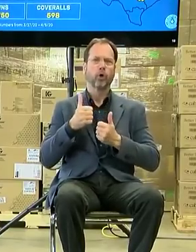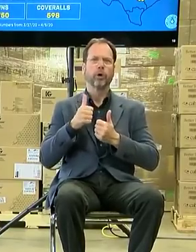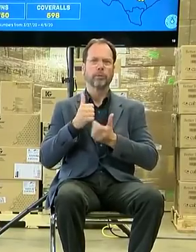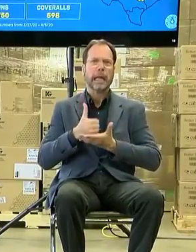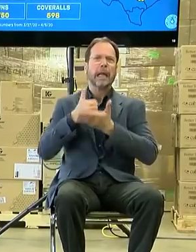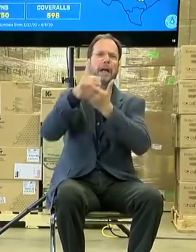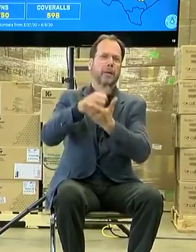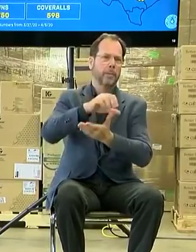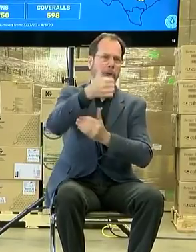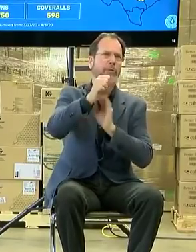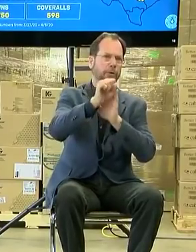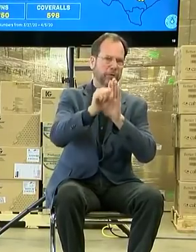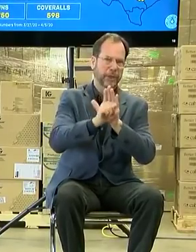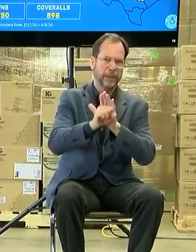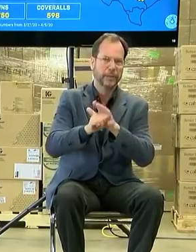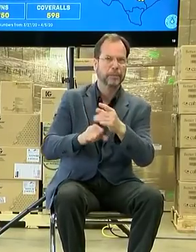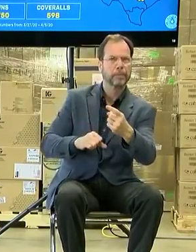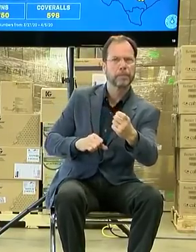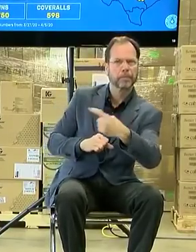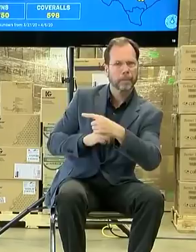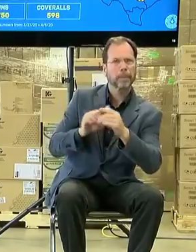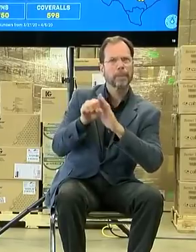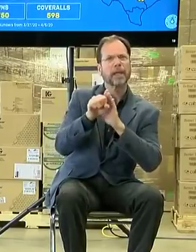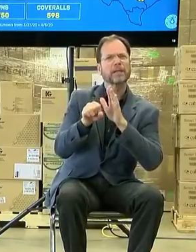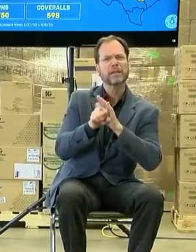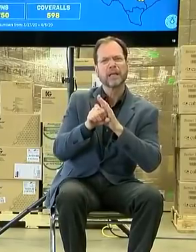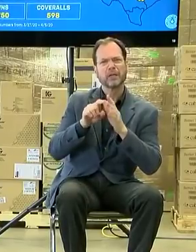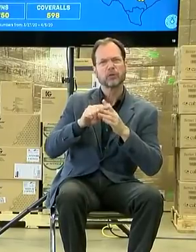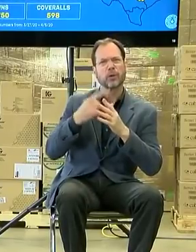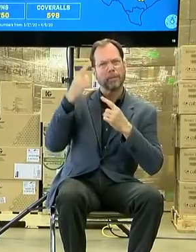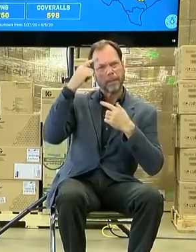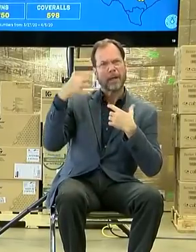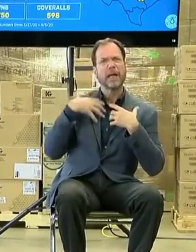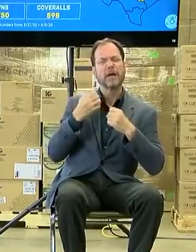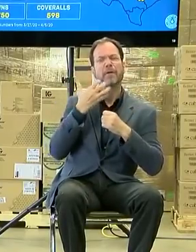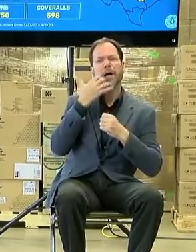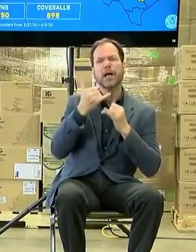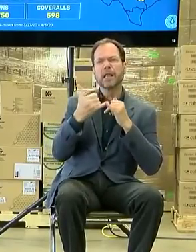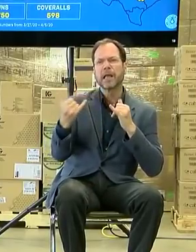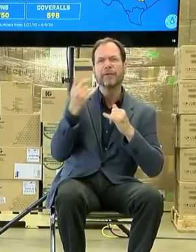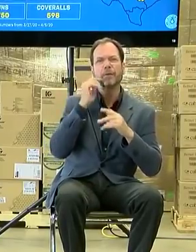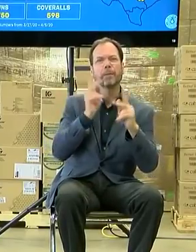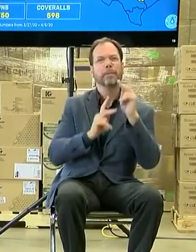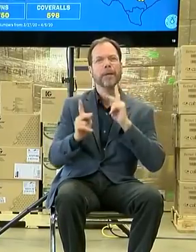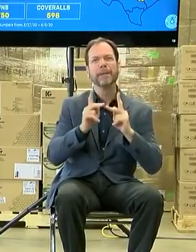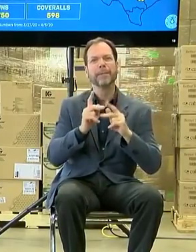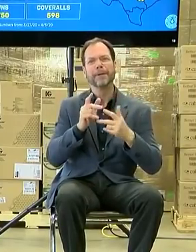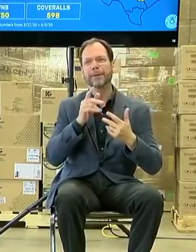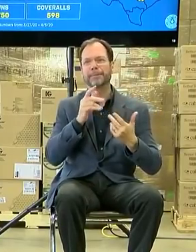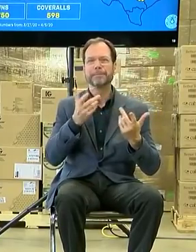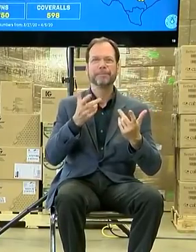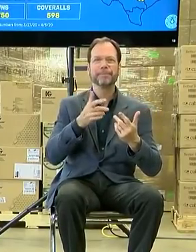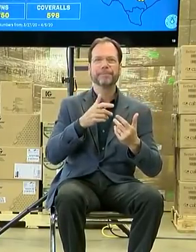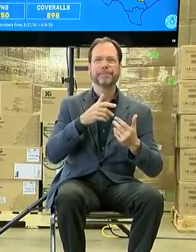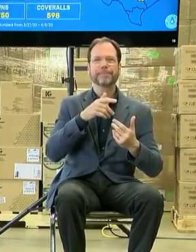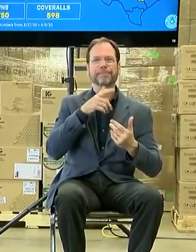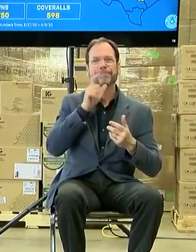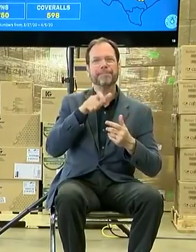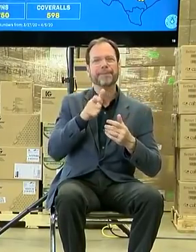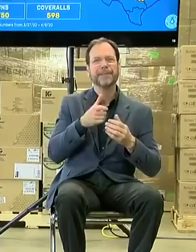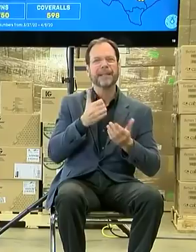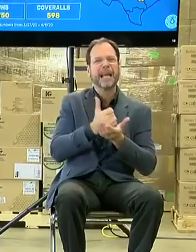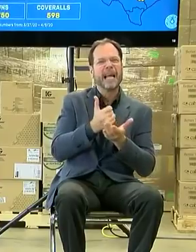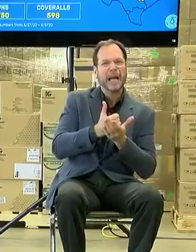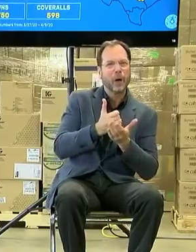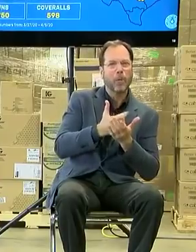states. Governor, the state has launched a mental health hotline for folks who are needing additional